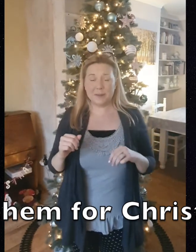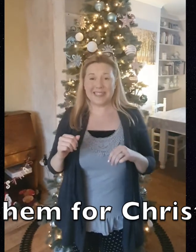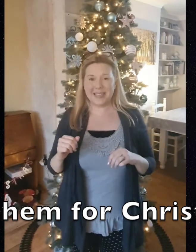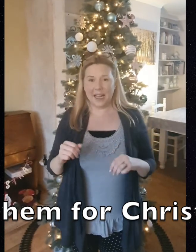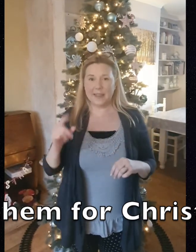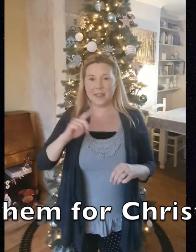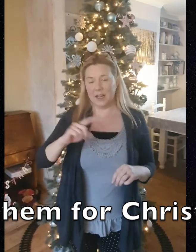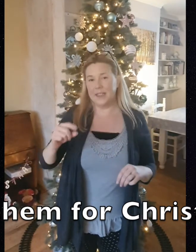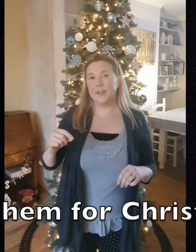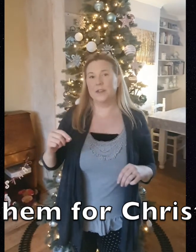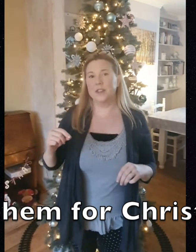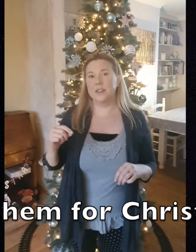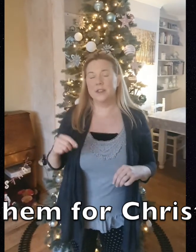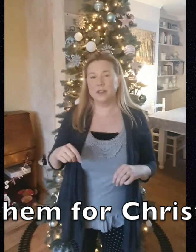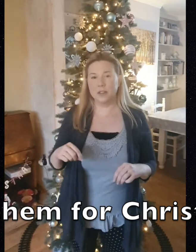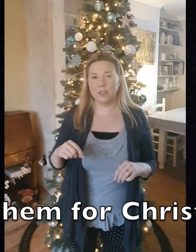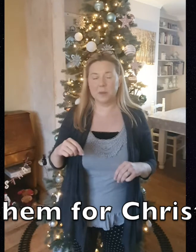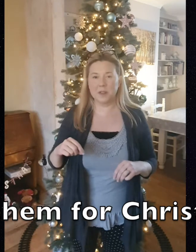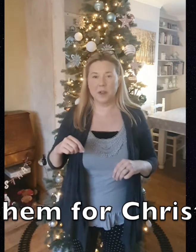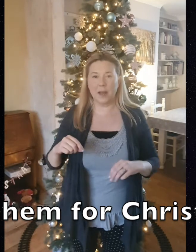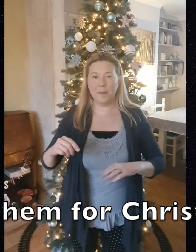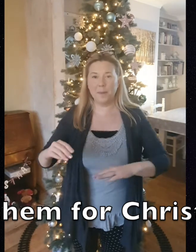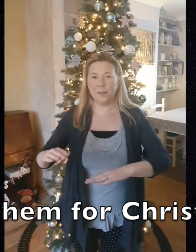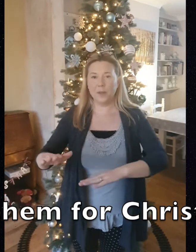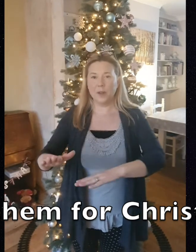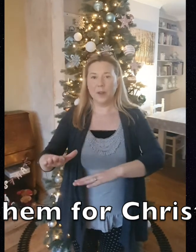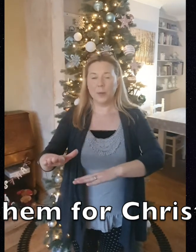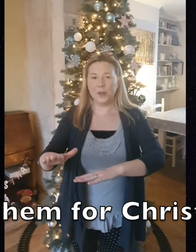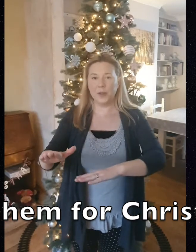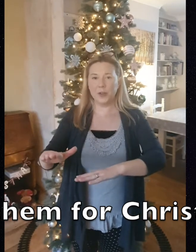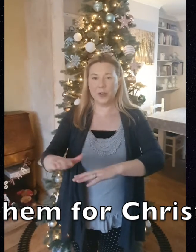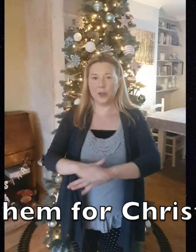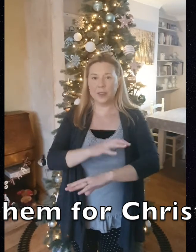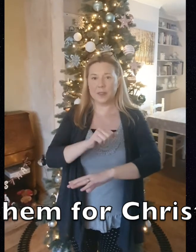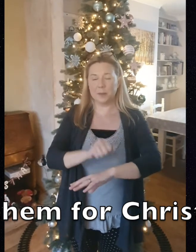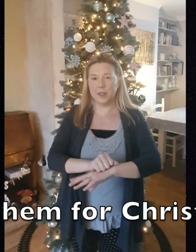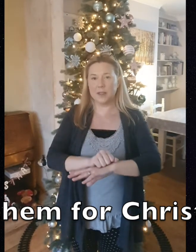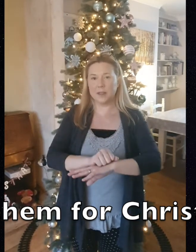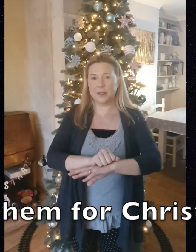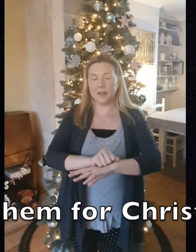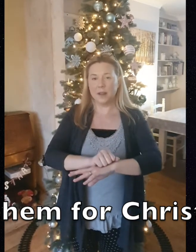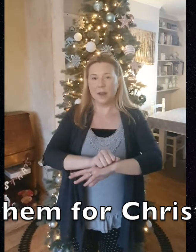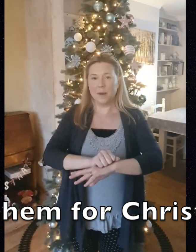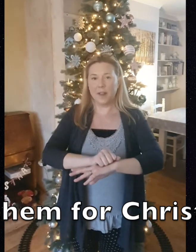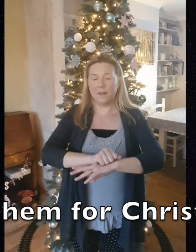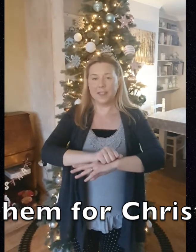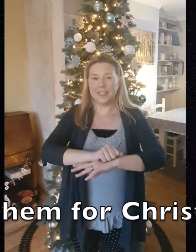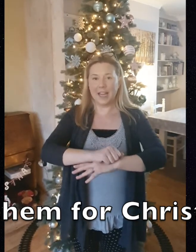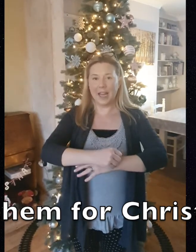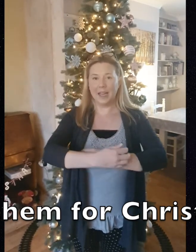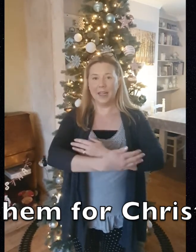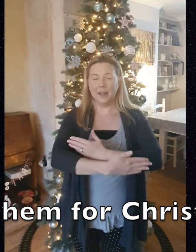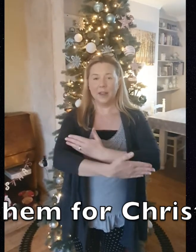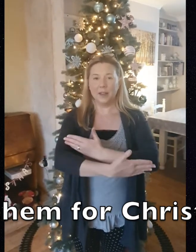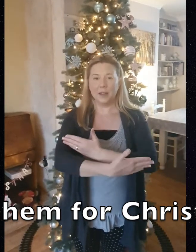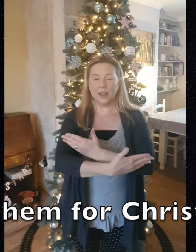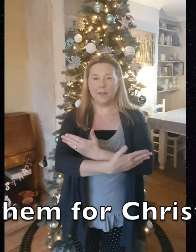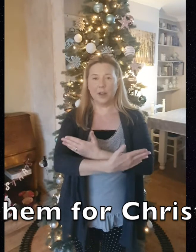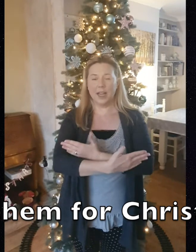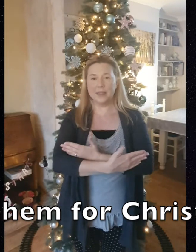Day, slightly different to Christmas time. We still do Christmas, but then for day, you have your hands in